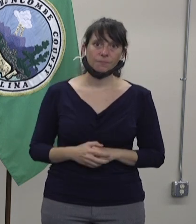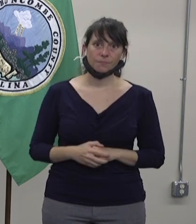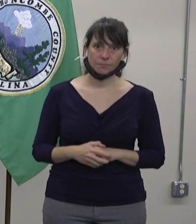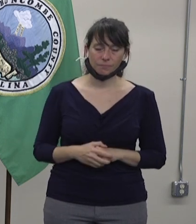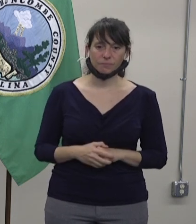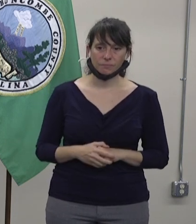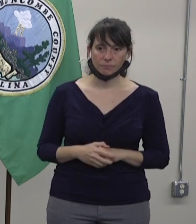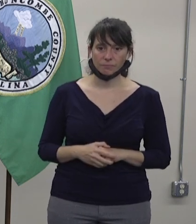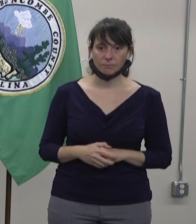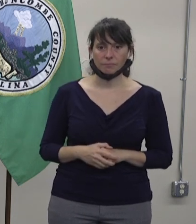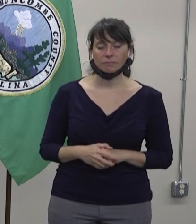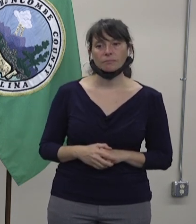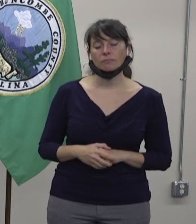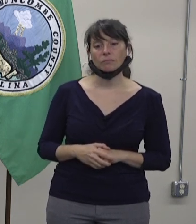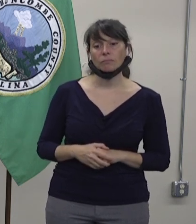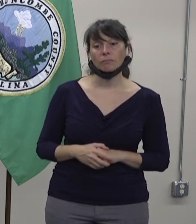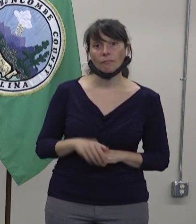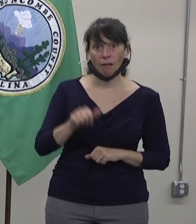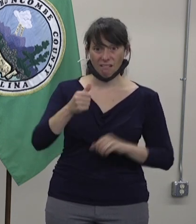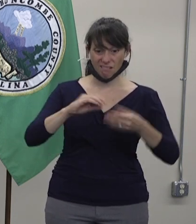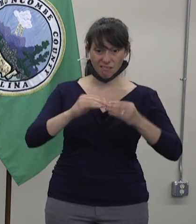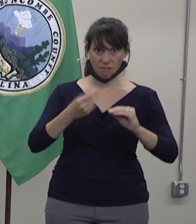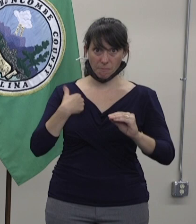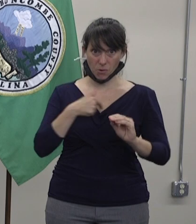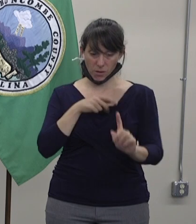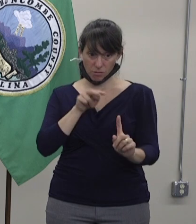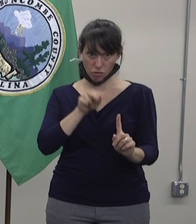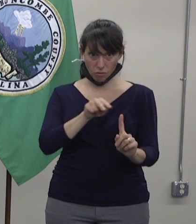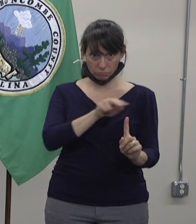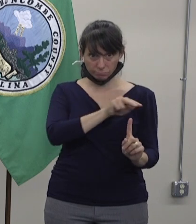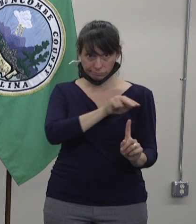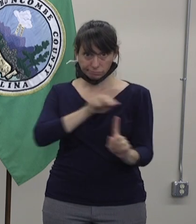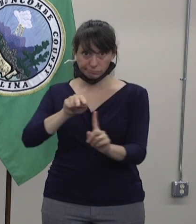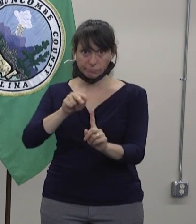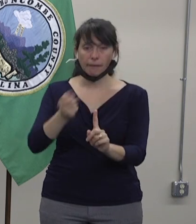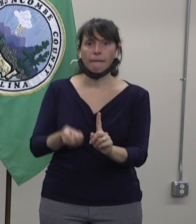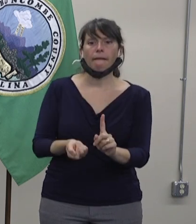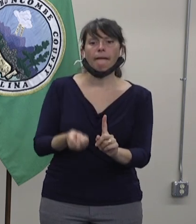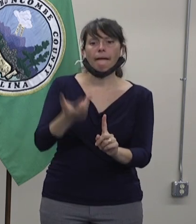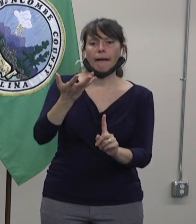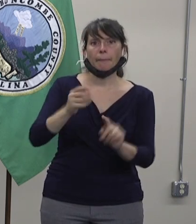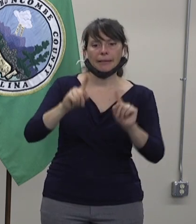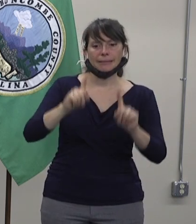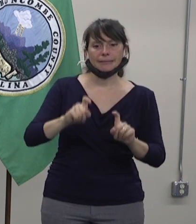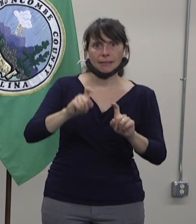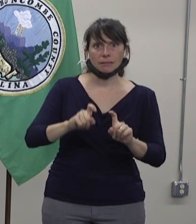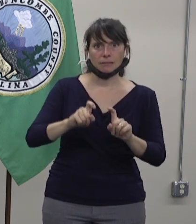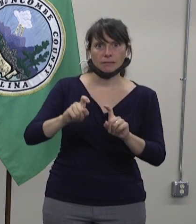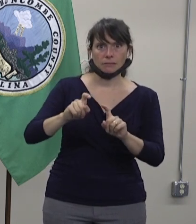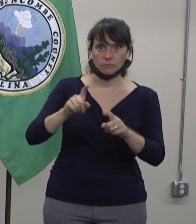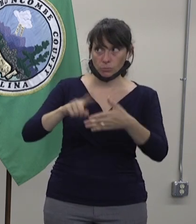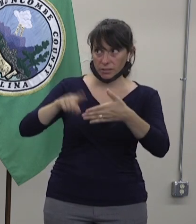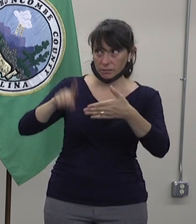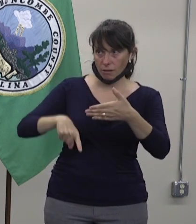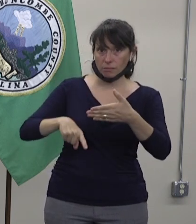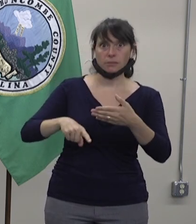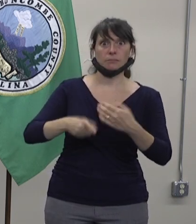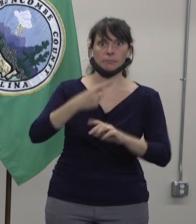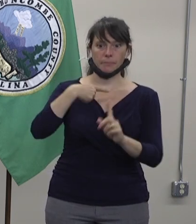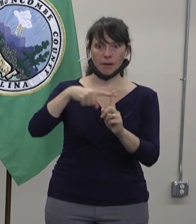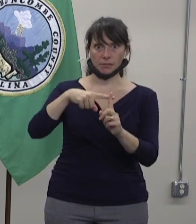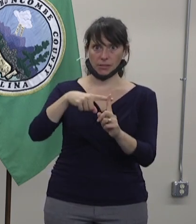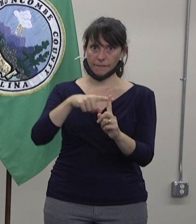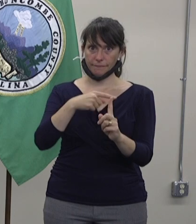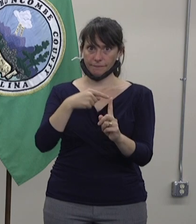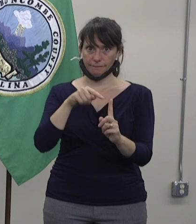Another trend we have been following has been the percent of tests that come back positive for COVID-19. In North Carolina as a